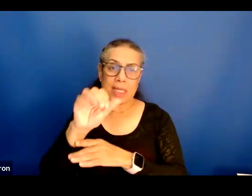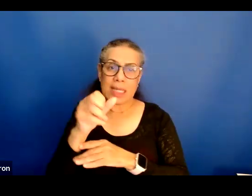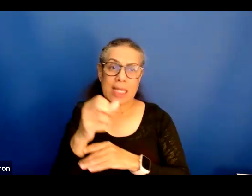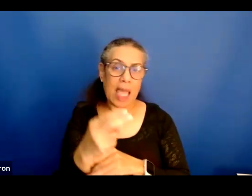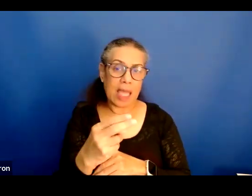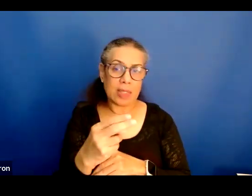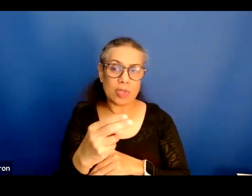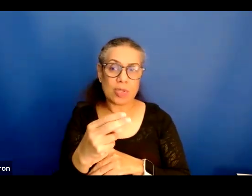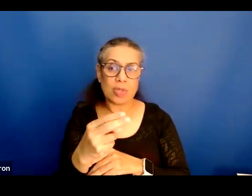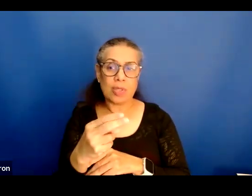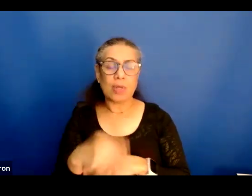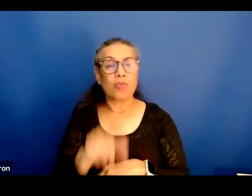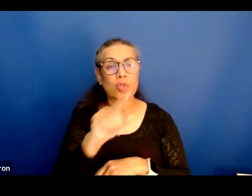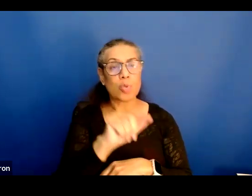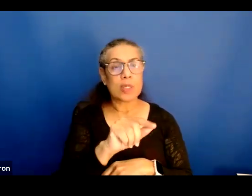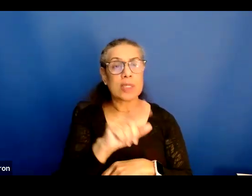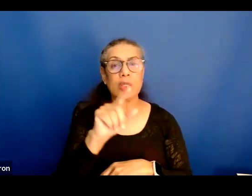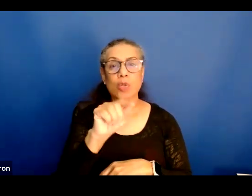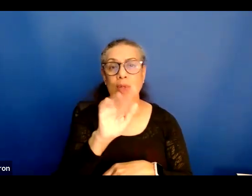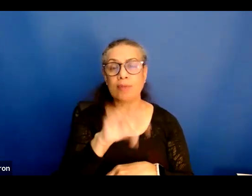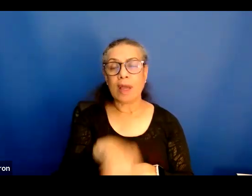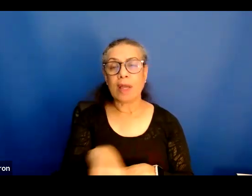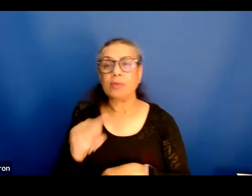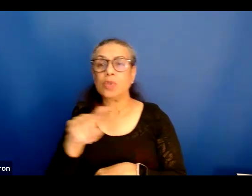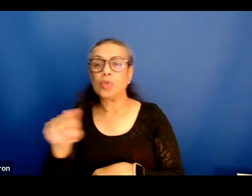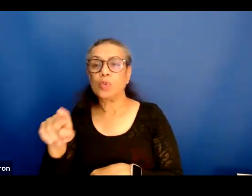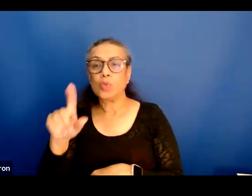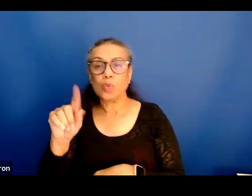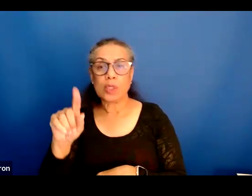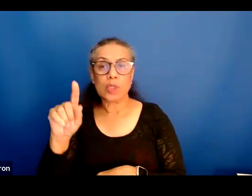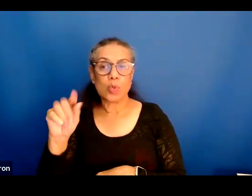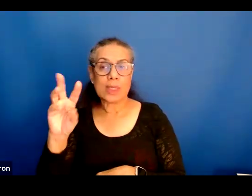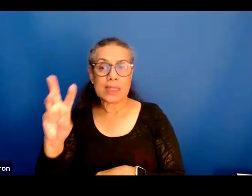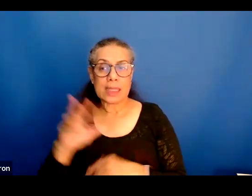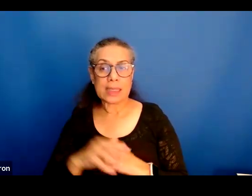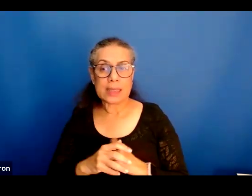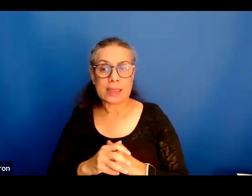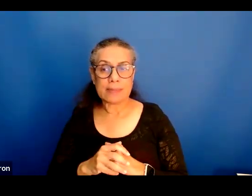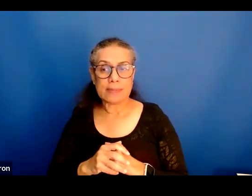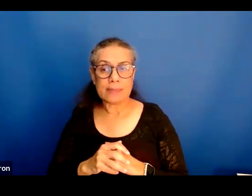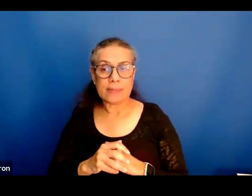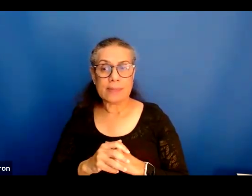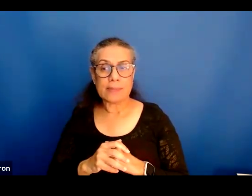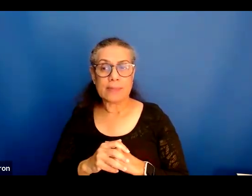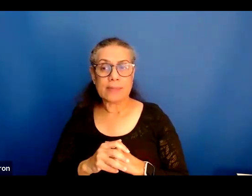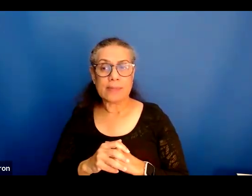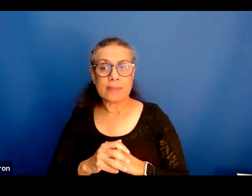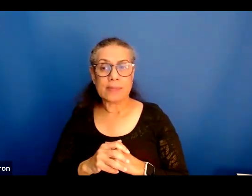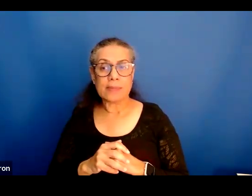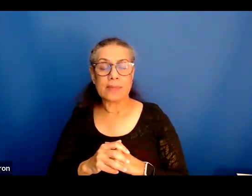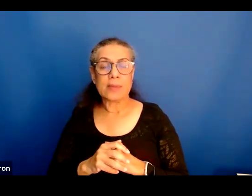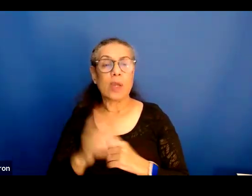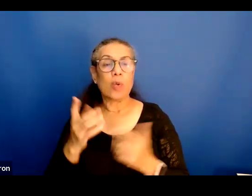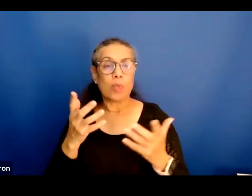year 25-26 long-term facility plans recommendations is devastating, not just to my family, but for